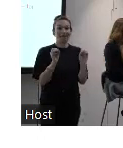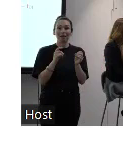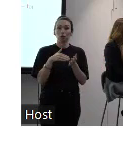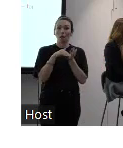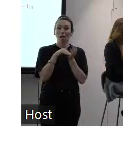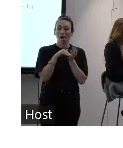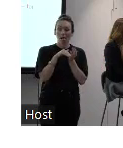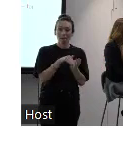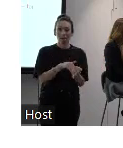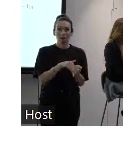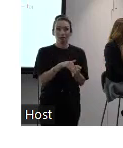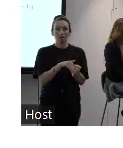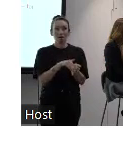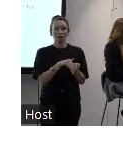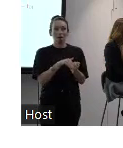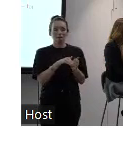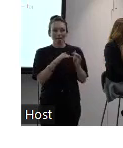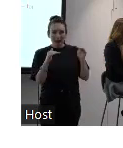underlying mechanisms, the processes.